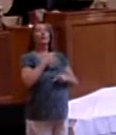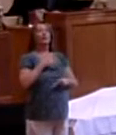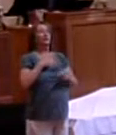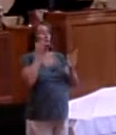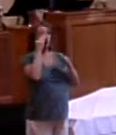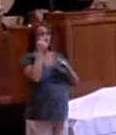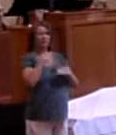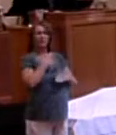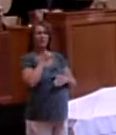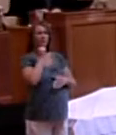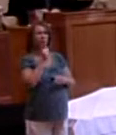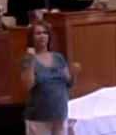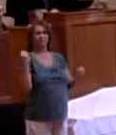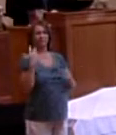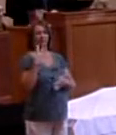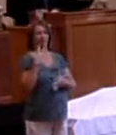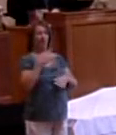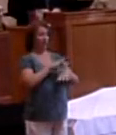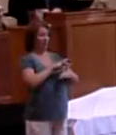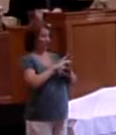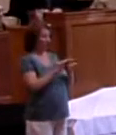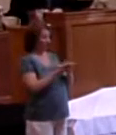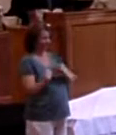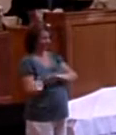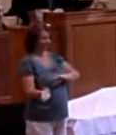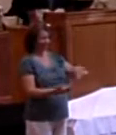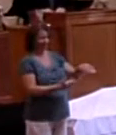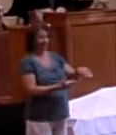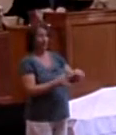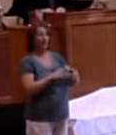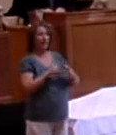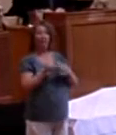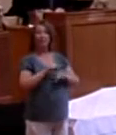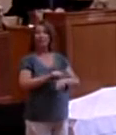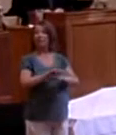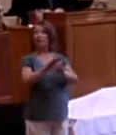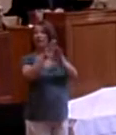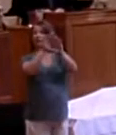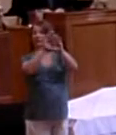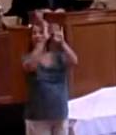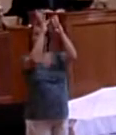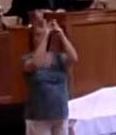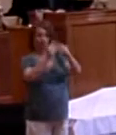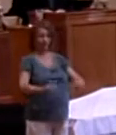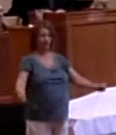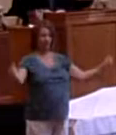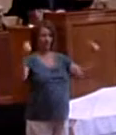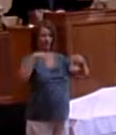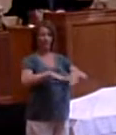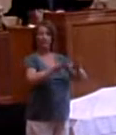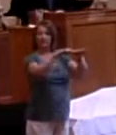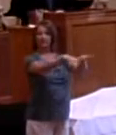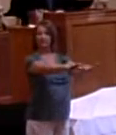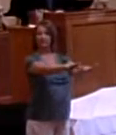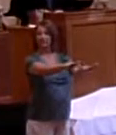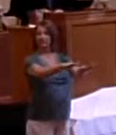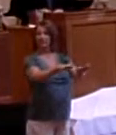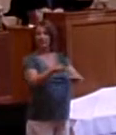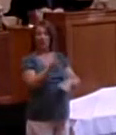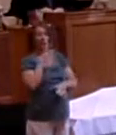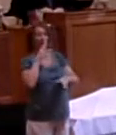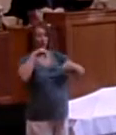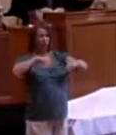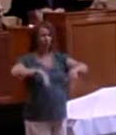fear, even though the earth be removed, and though the mountains be carried into the midst of the sea, though its waters